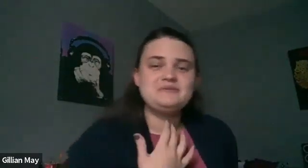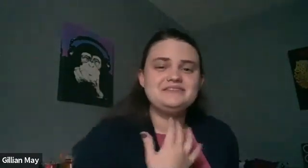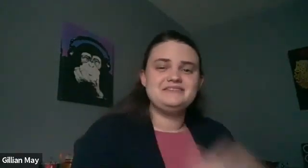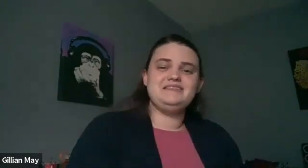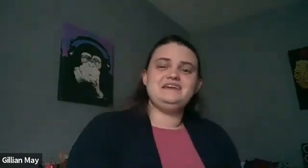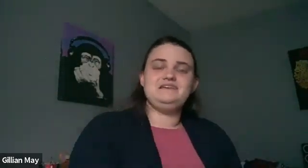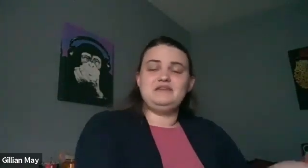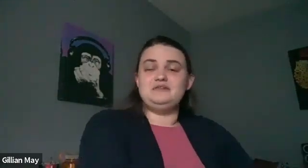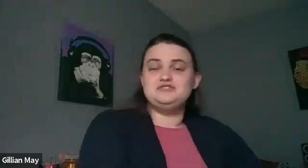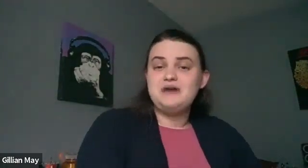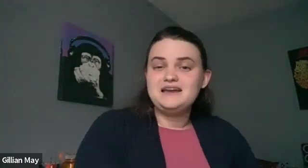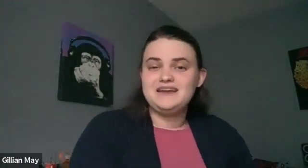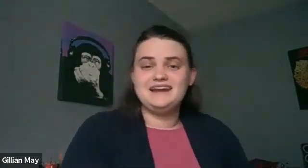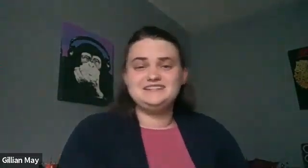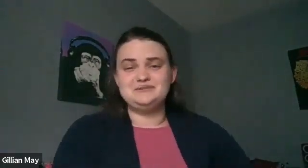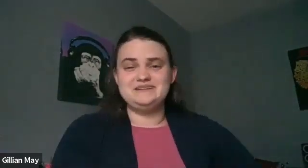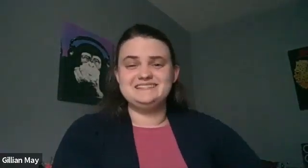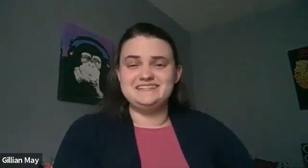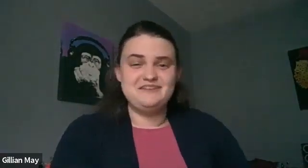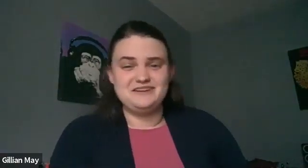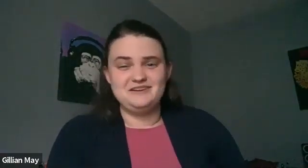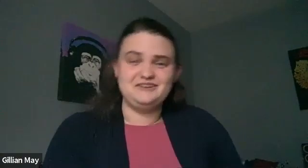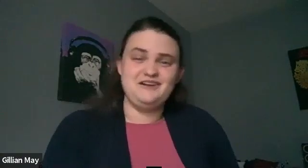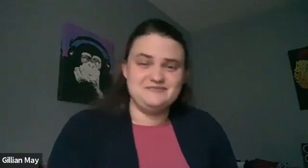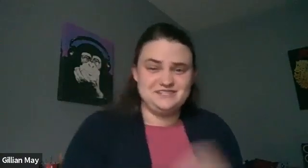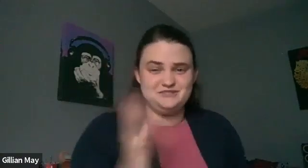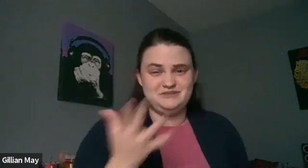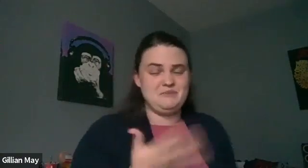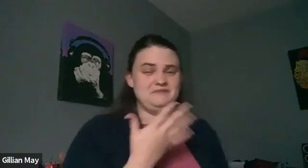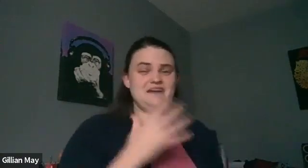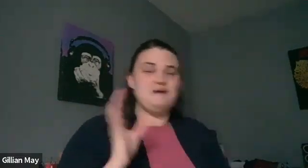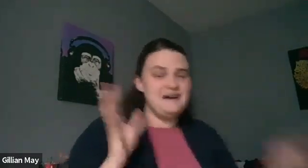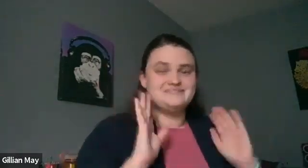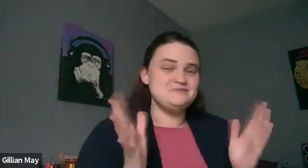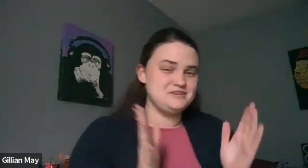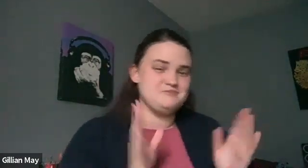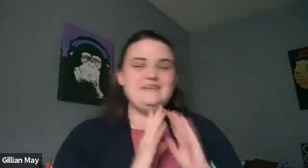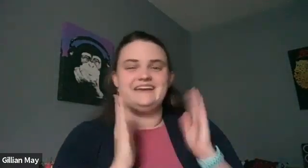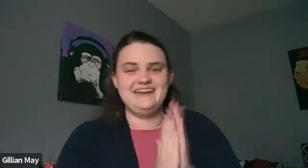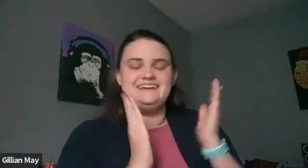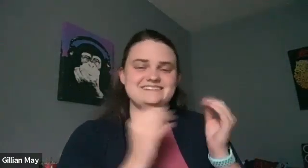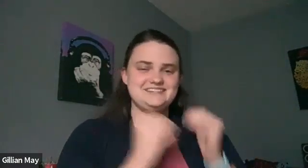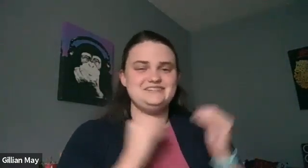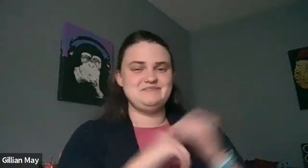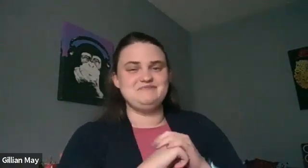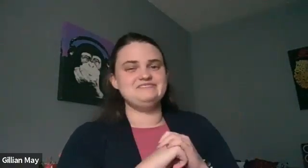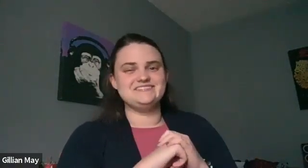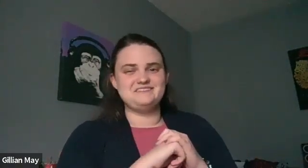with, they do hike, and I just always tend to never get on good conversations with them about that. So I have to double check with me like, hey guys, actually get me involved in this